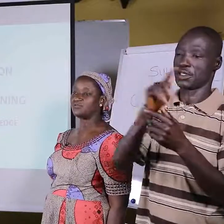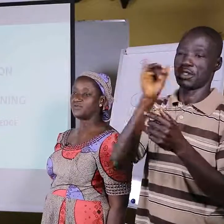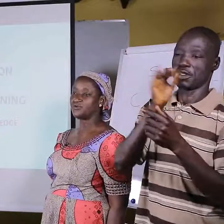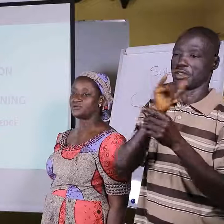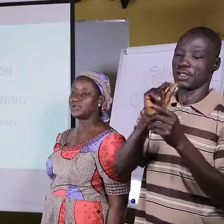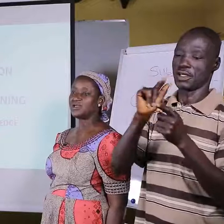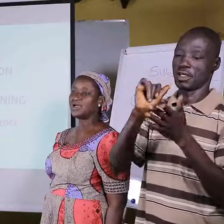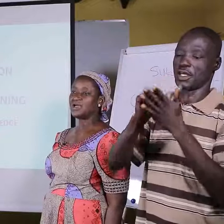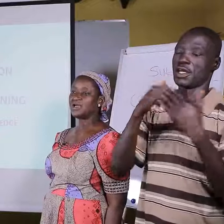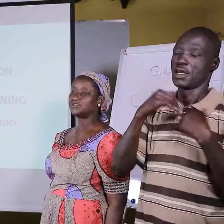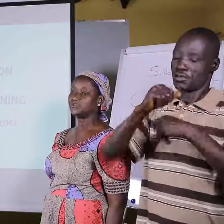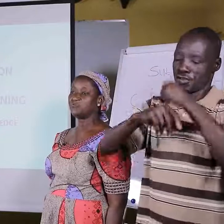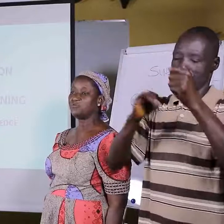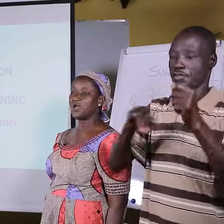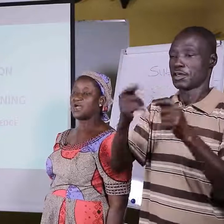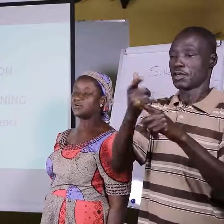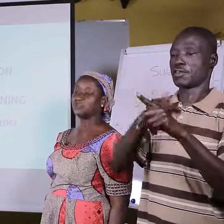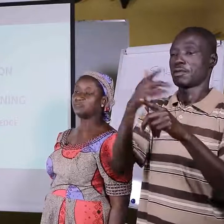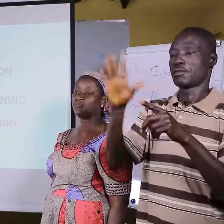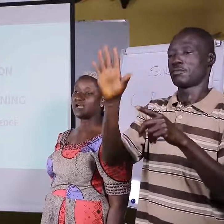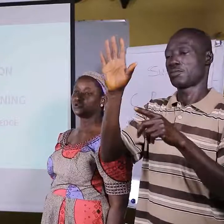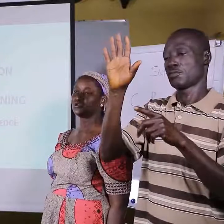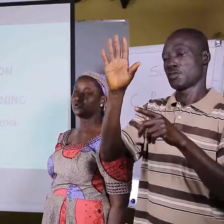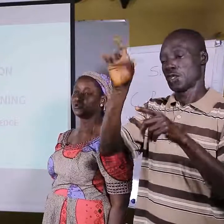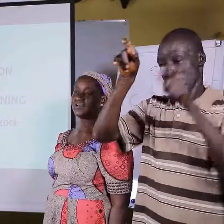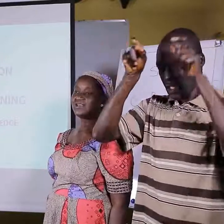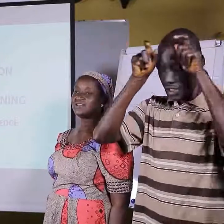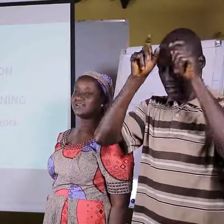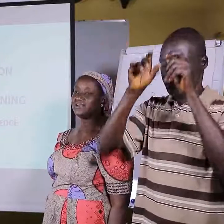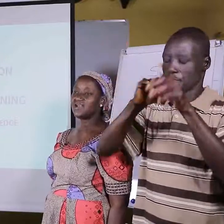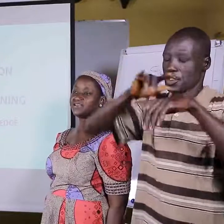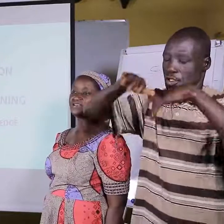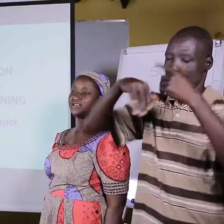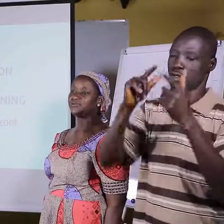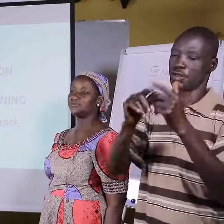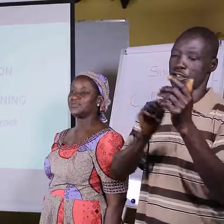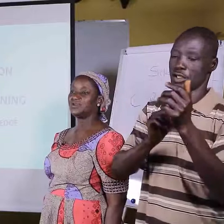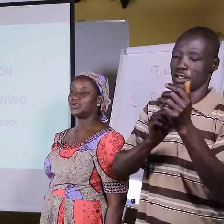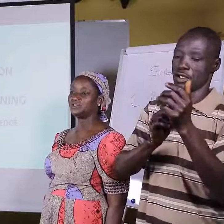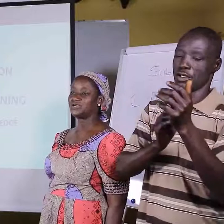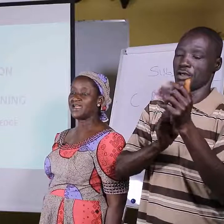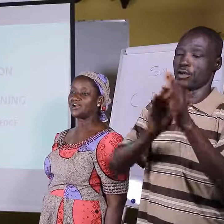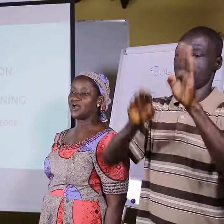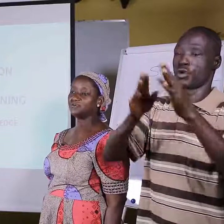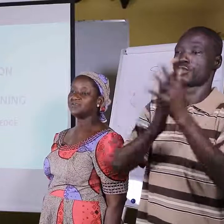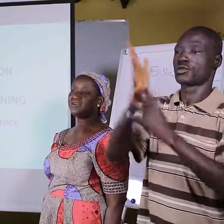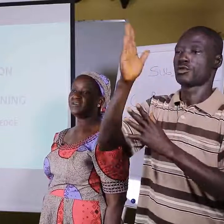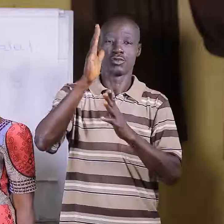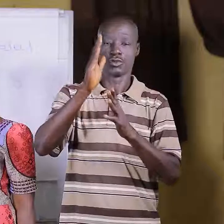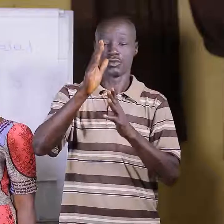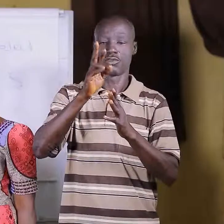hands of Pharaoh. And you remember how they passed through the Red Sea on dry